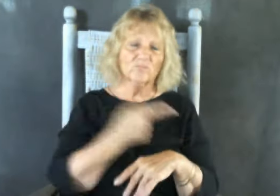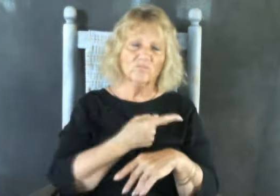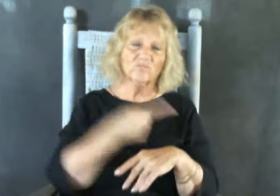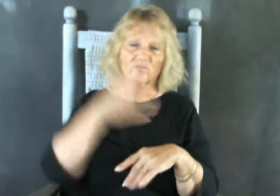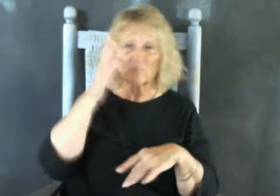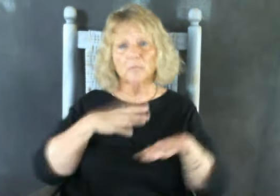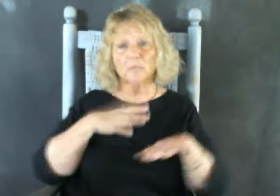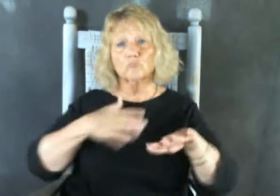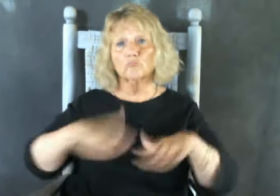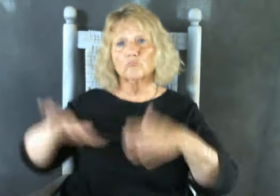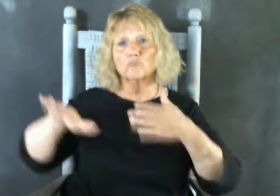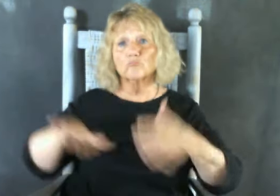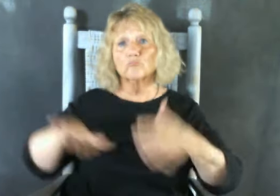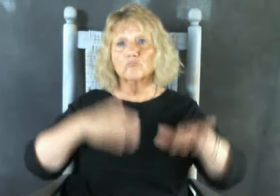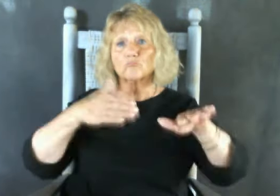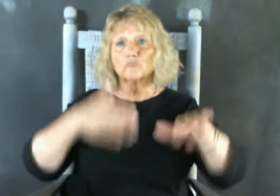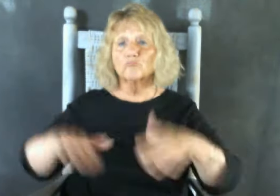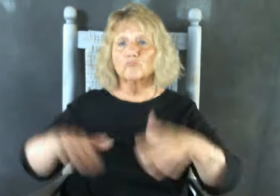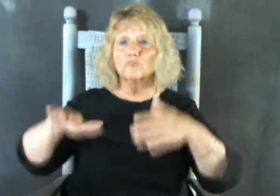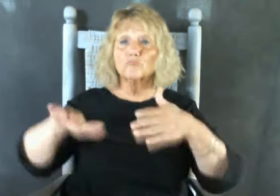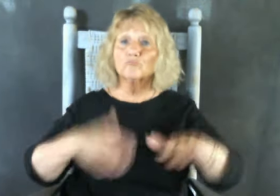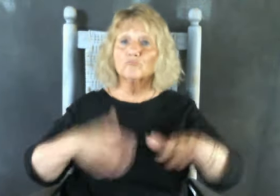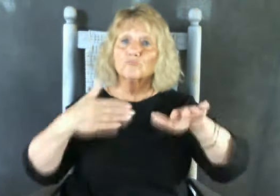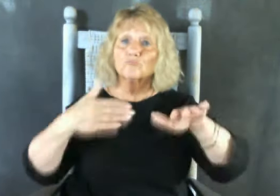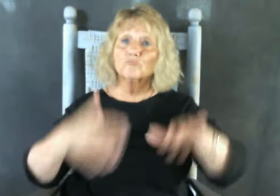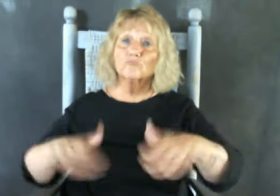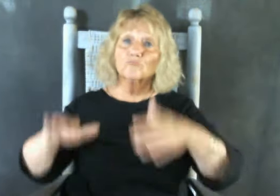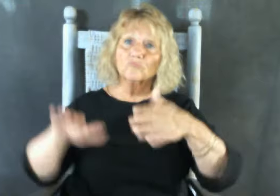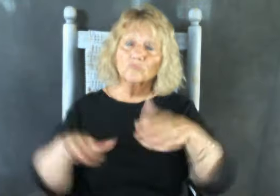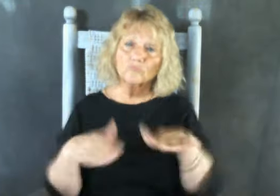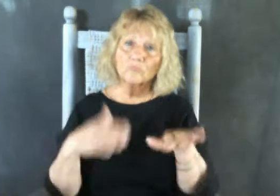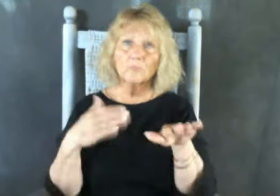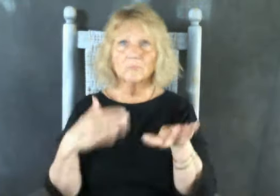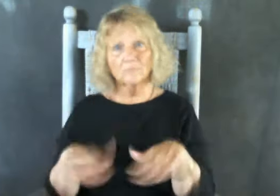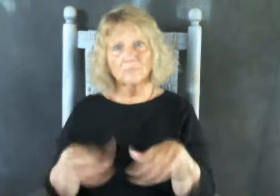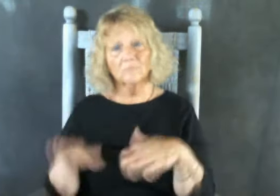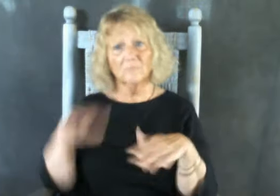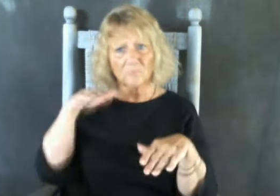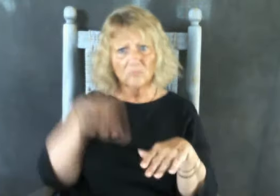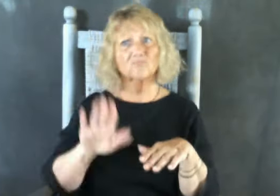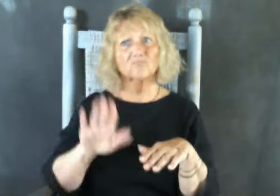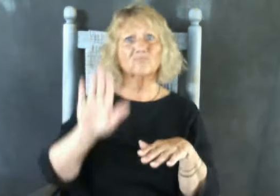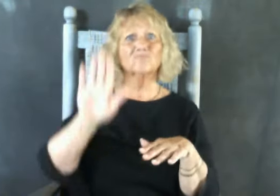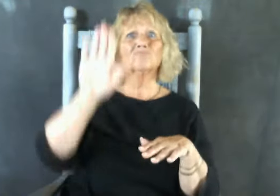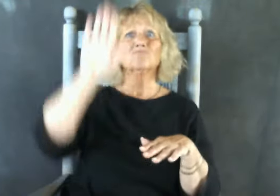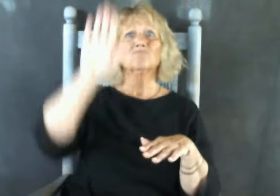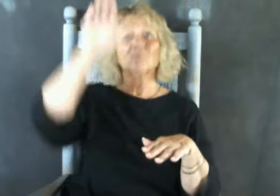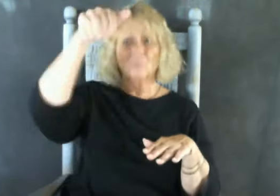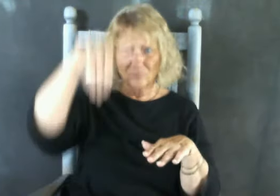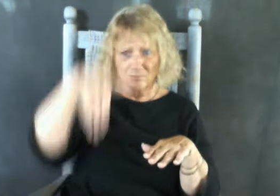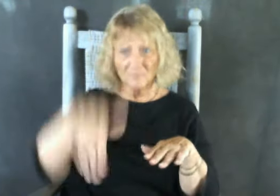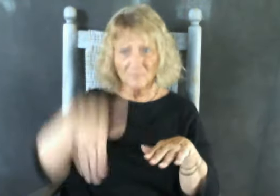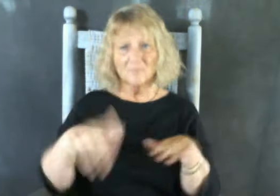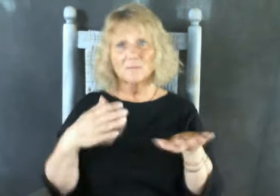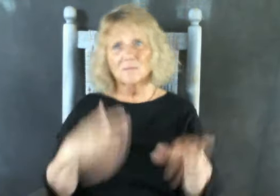respect to the family members, those who lost loved ones when the Pentagon was hit back on September 11, 2001. We'll be speaking